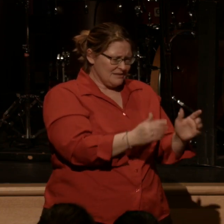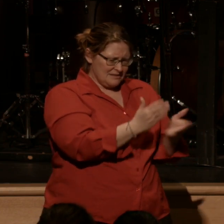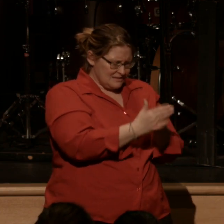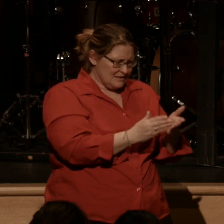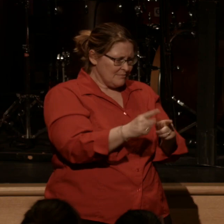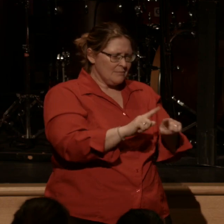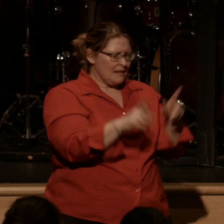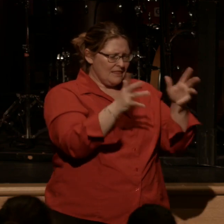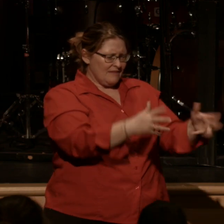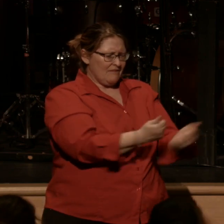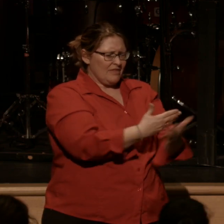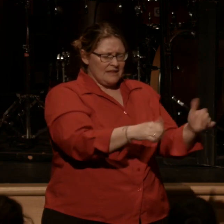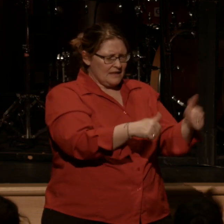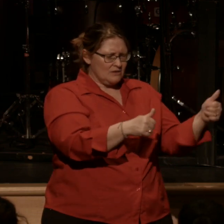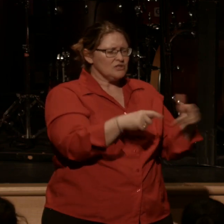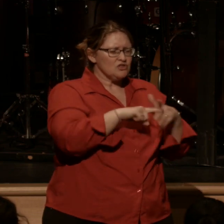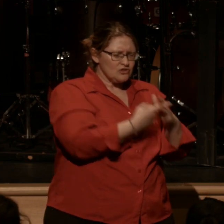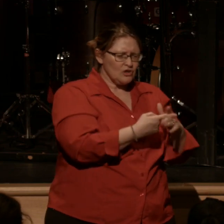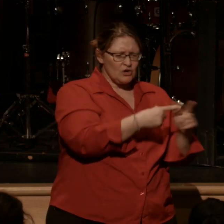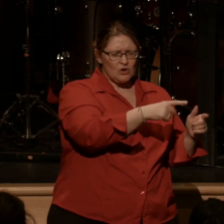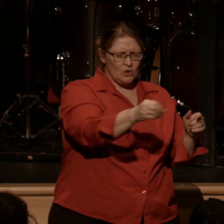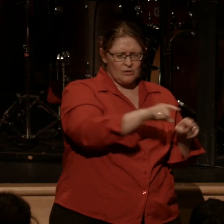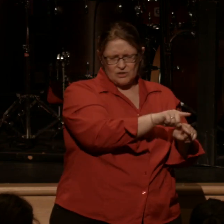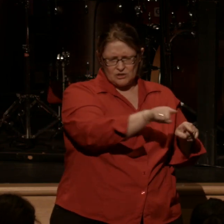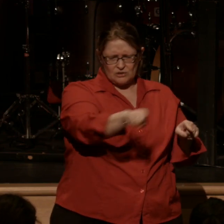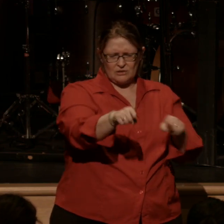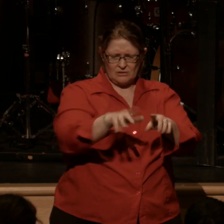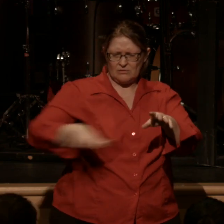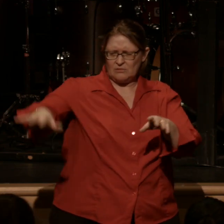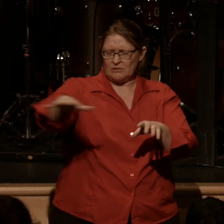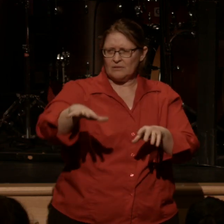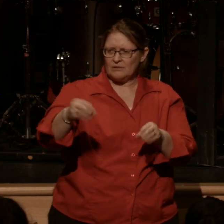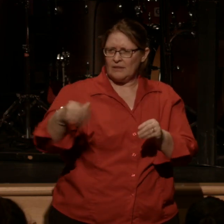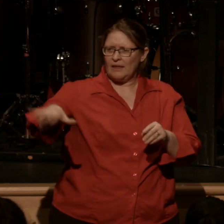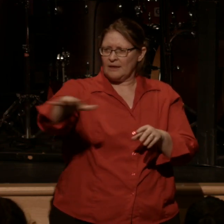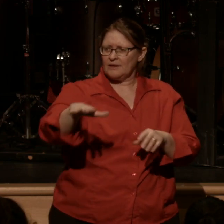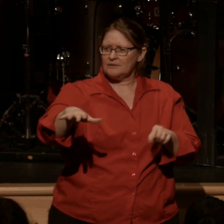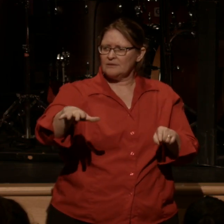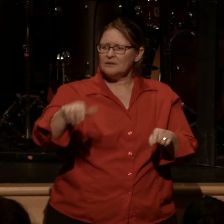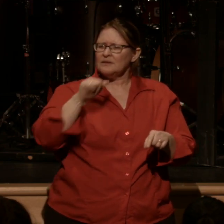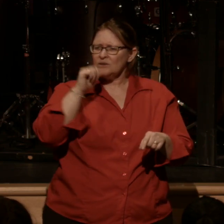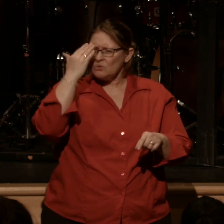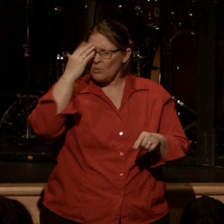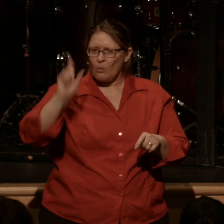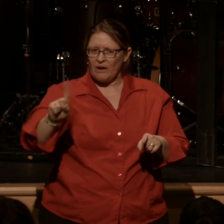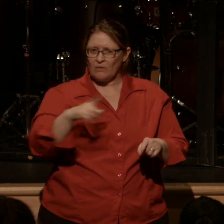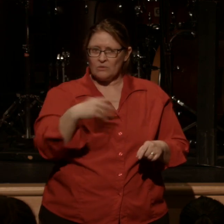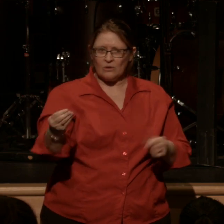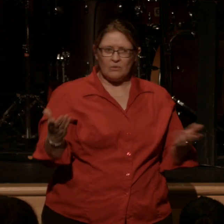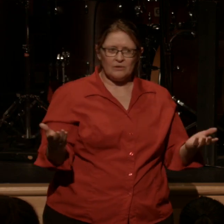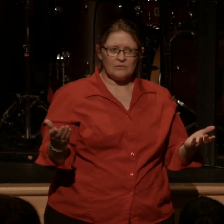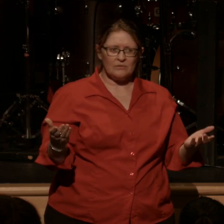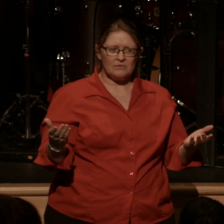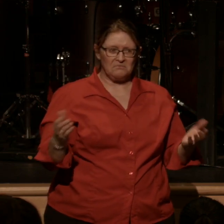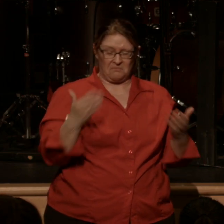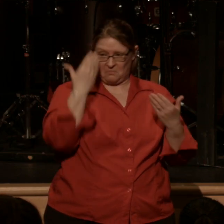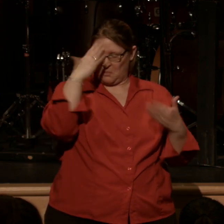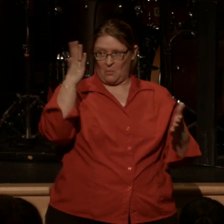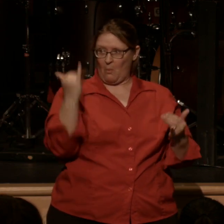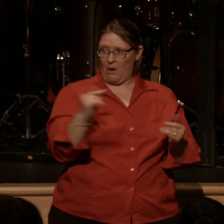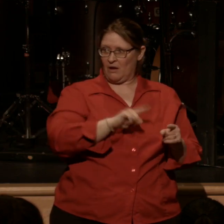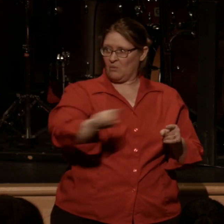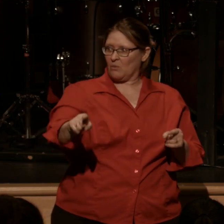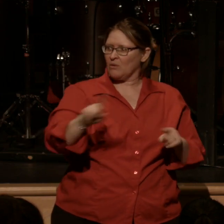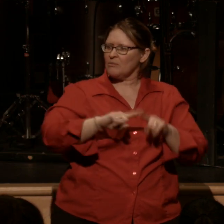behind and just to begin journeying south to this land. He didn't know where he was going. He didn't know why he was